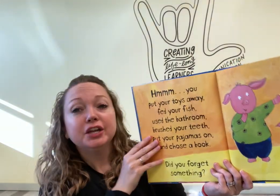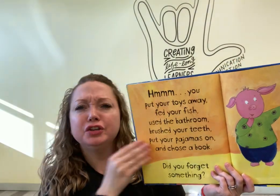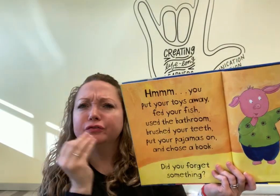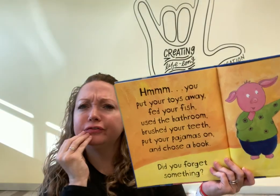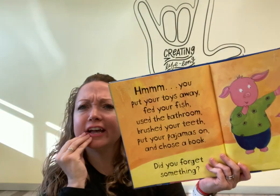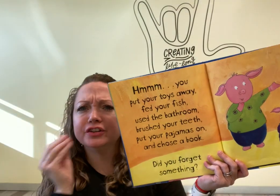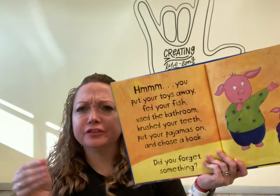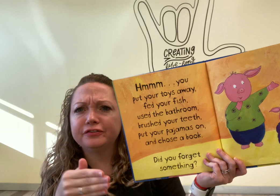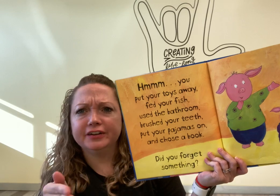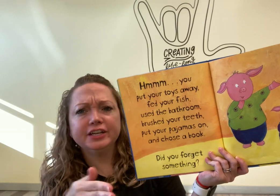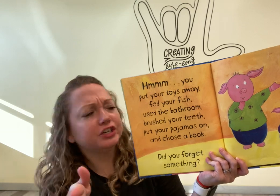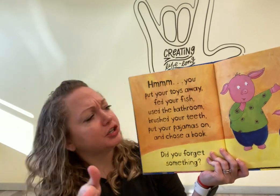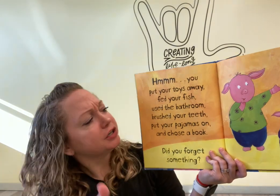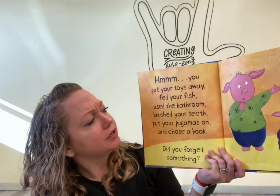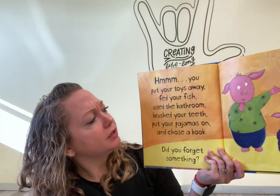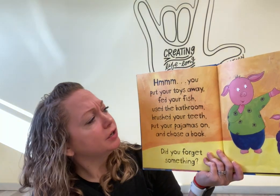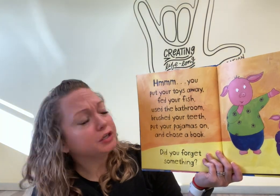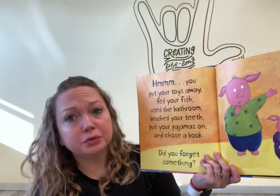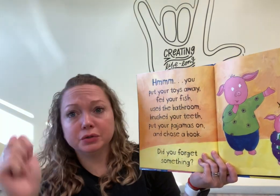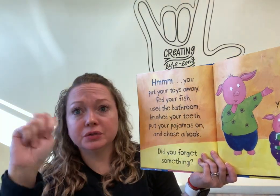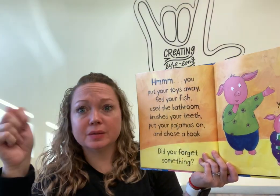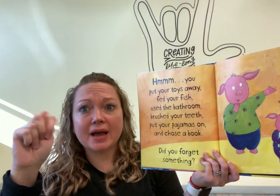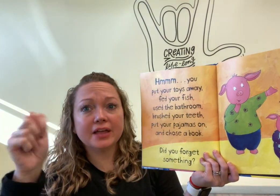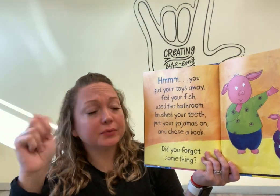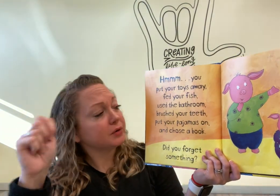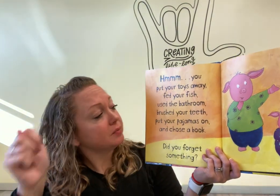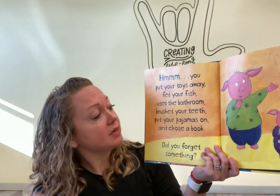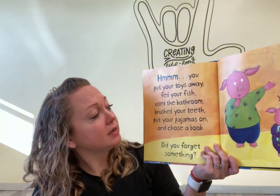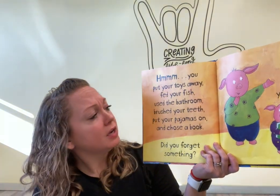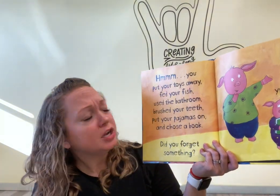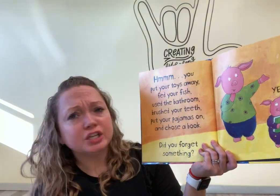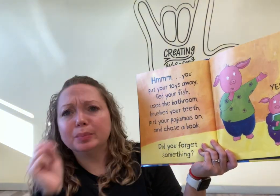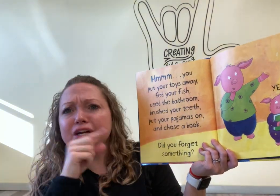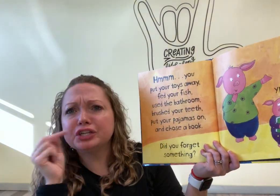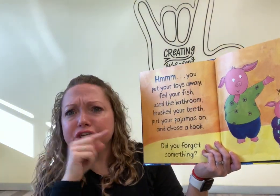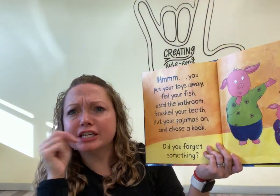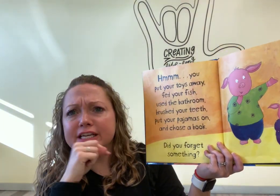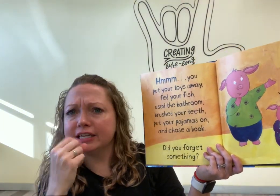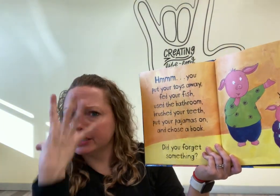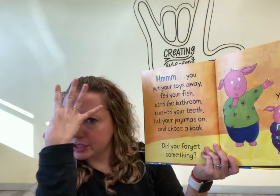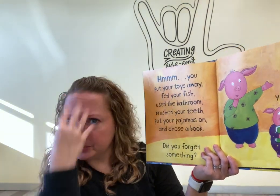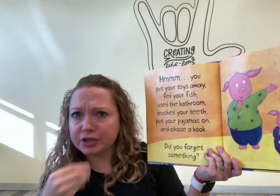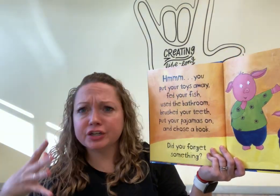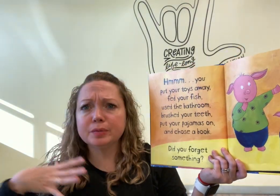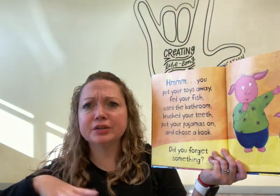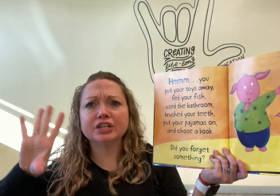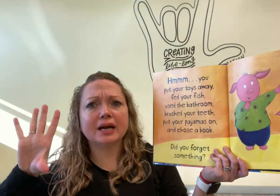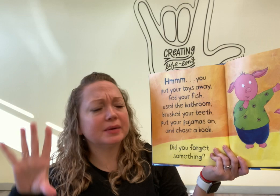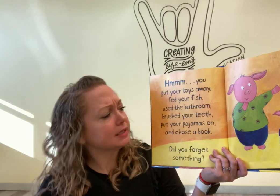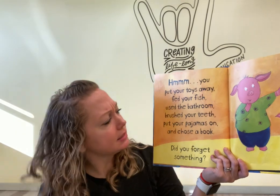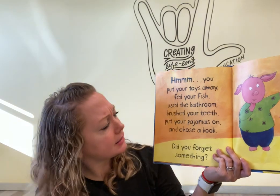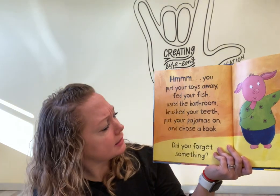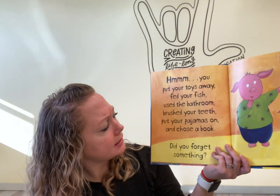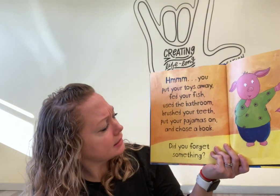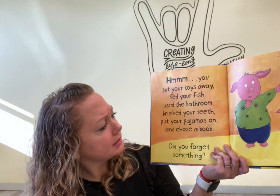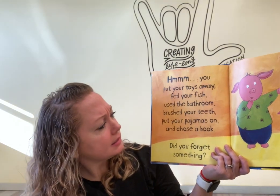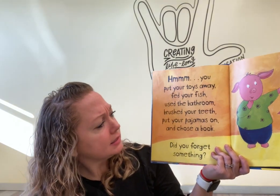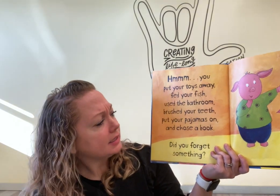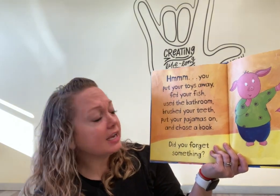You fed your fish. You used the bathroom. You brushed your teeth. You put on your pajamas. And you